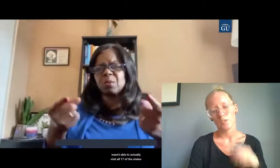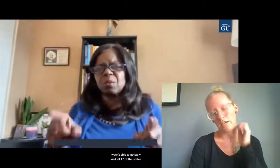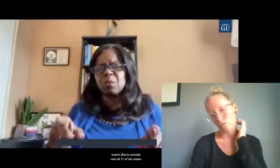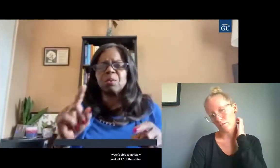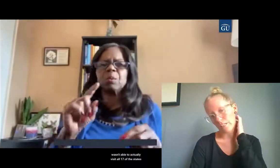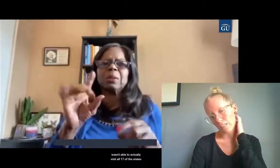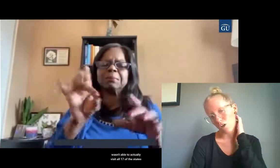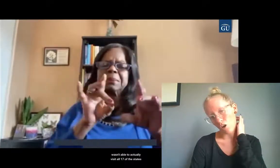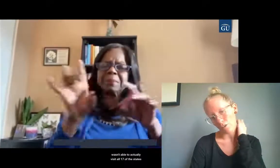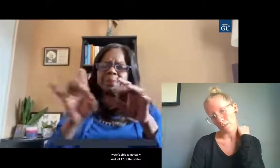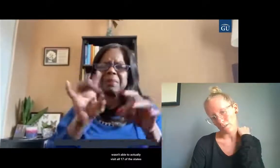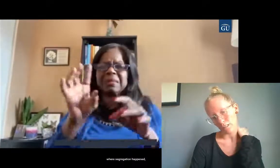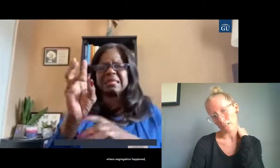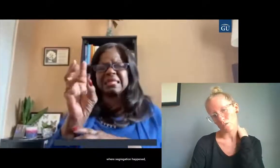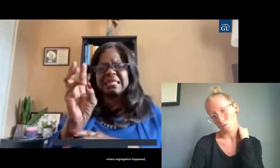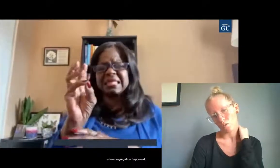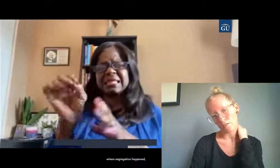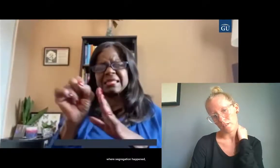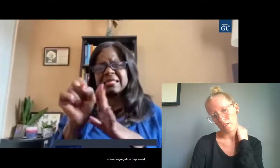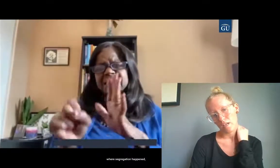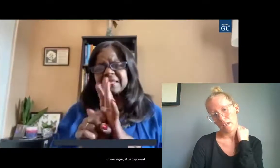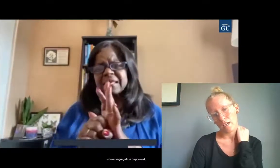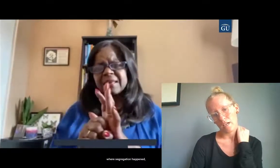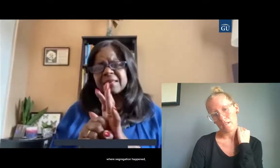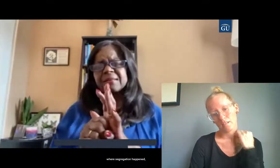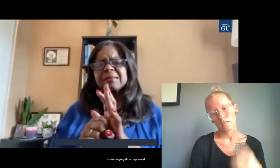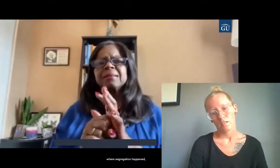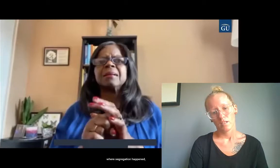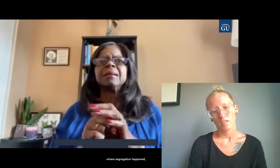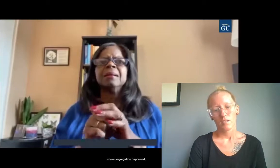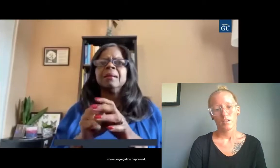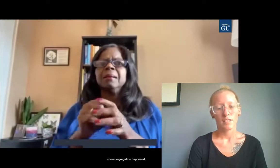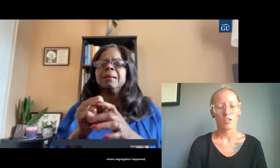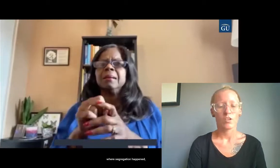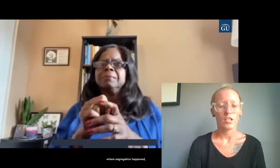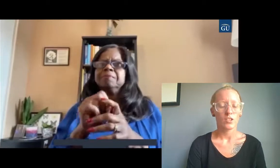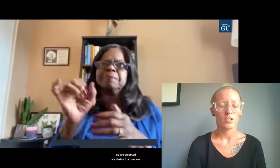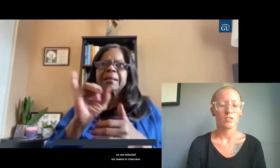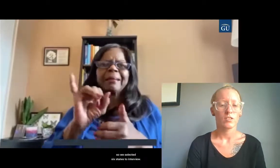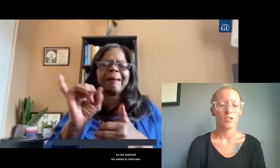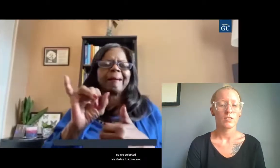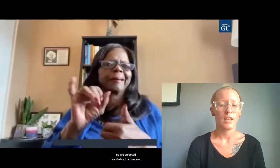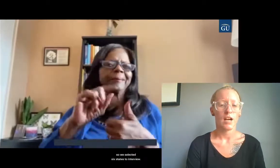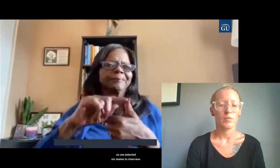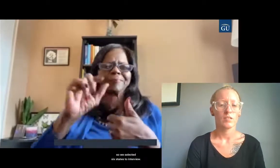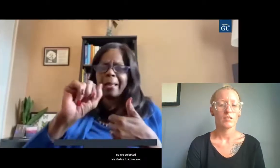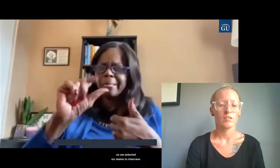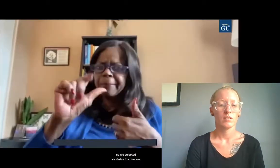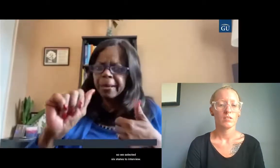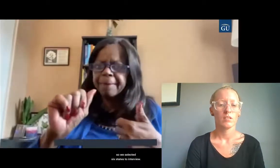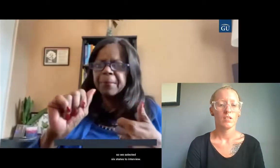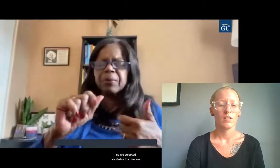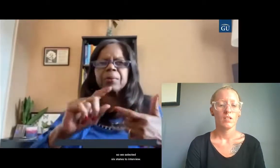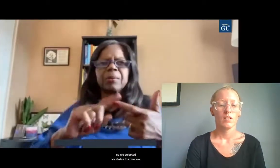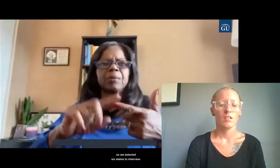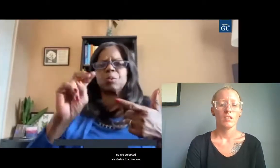wasn't able to actually visit all 17 schools, and the segregation started to happen.